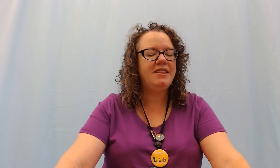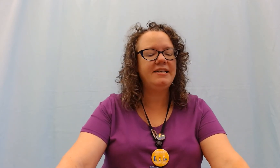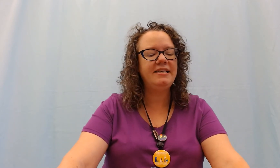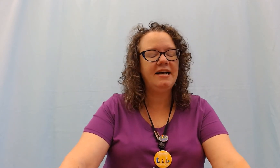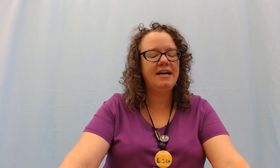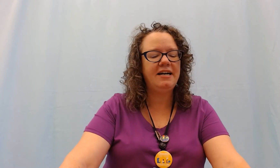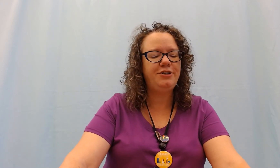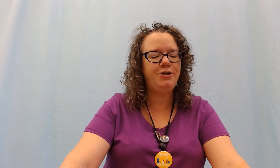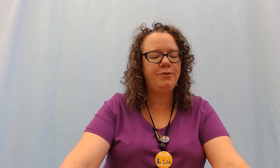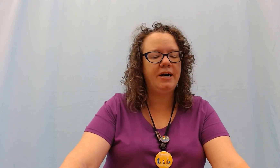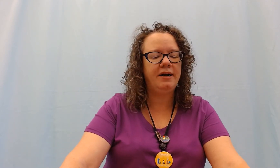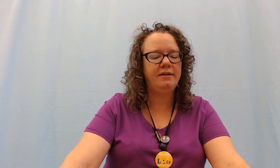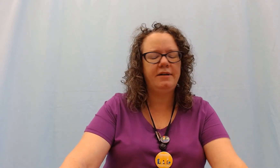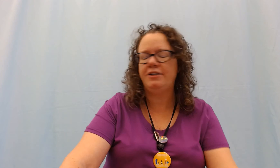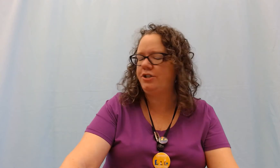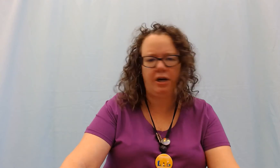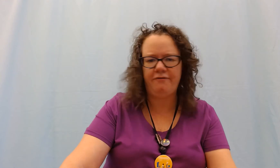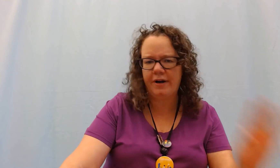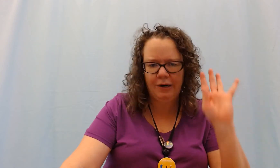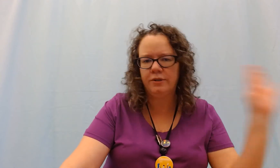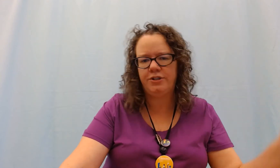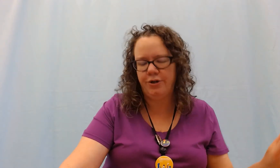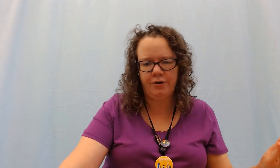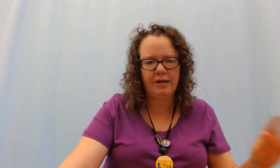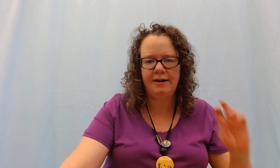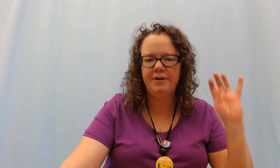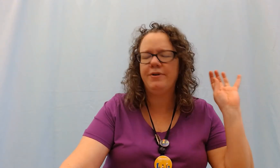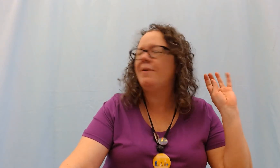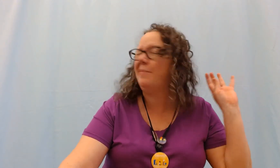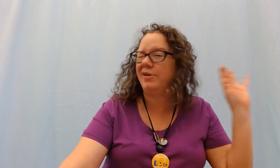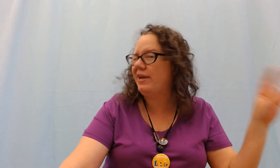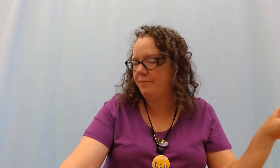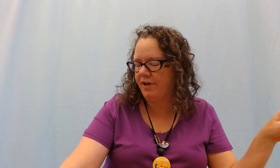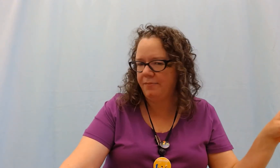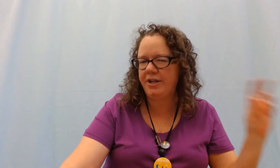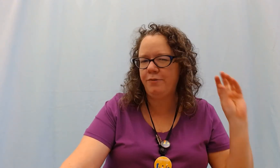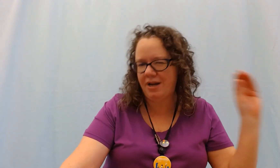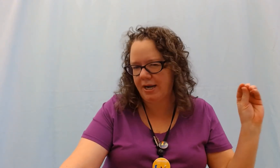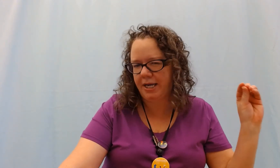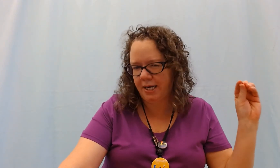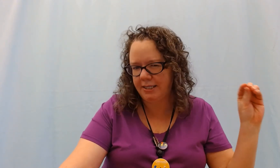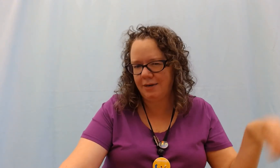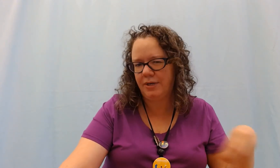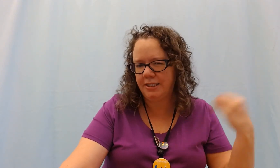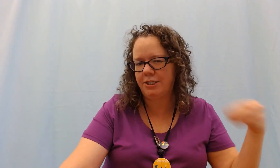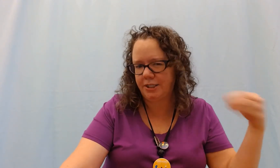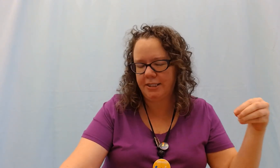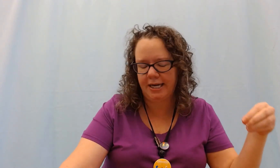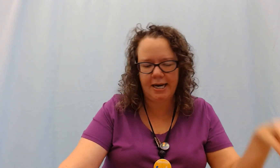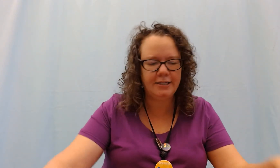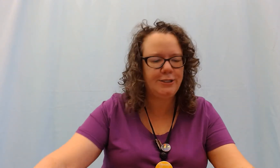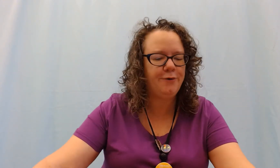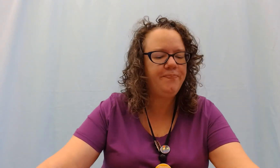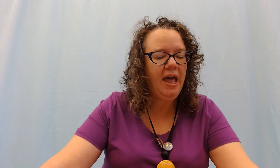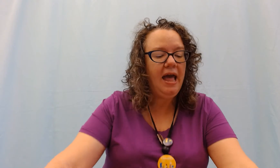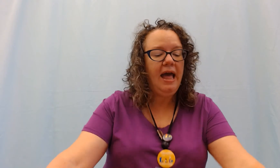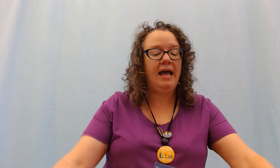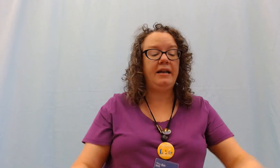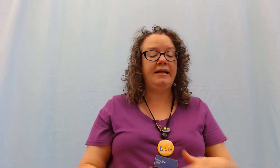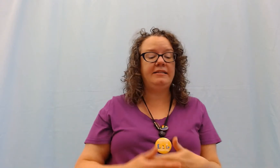This is to a very old tune. I don't even remember the name of it, but you might recognize it once I start singing it. So, and